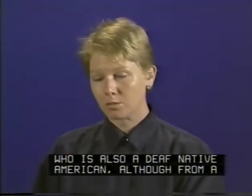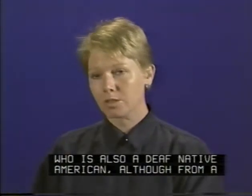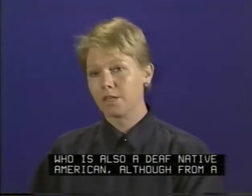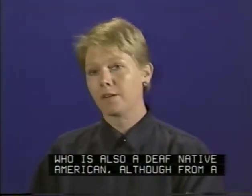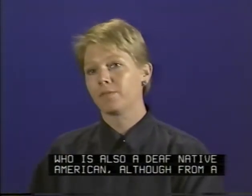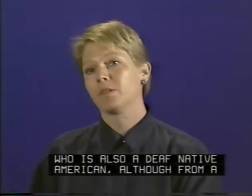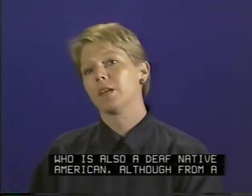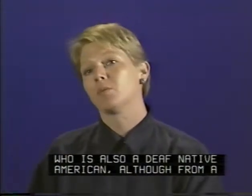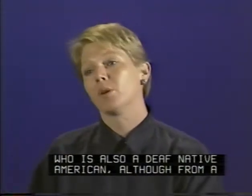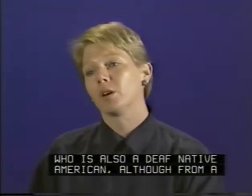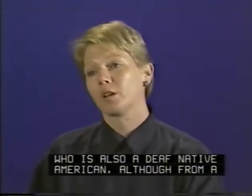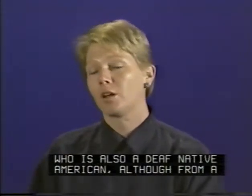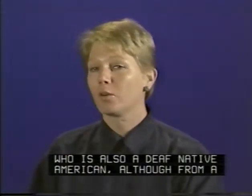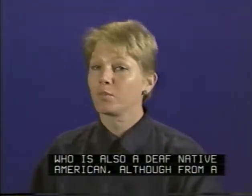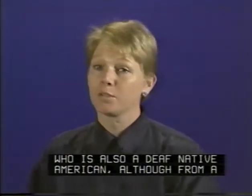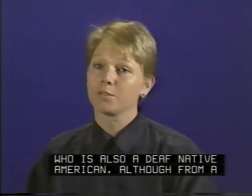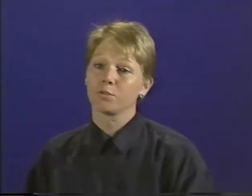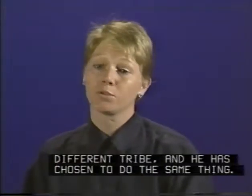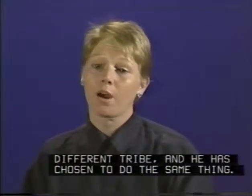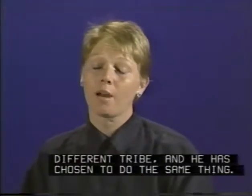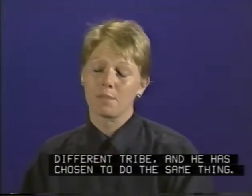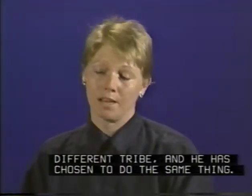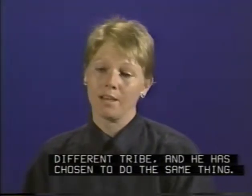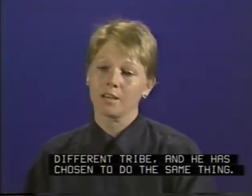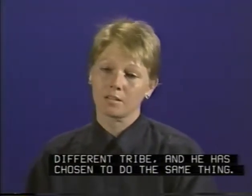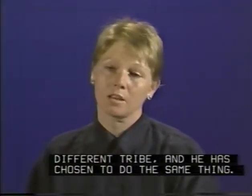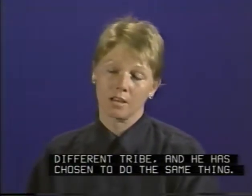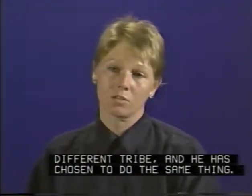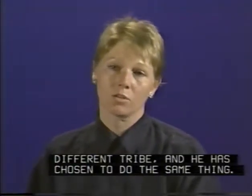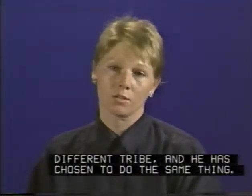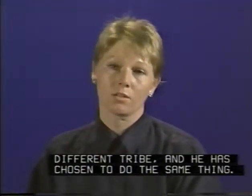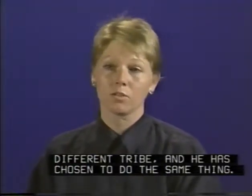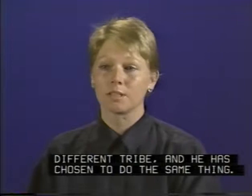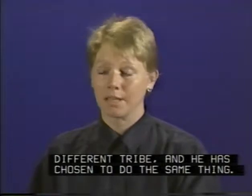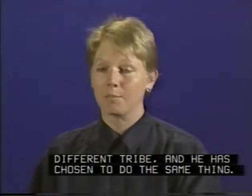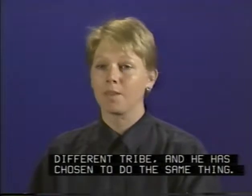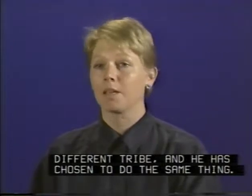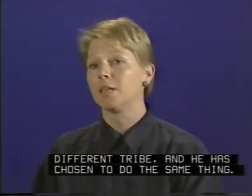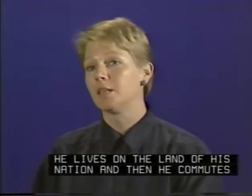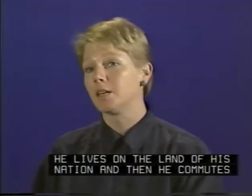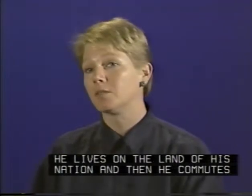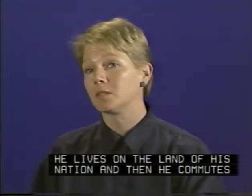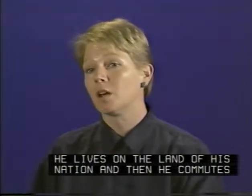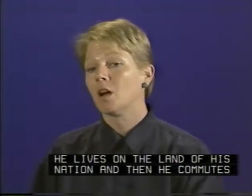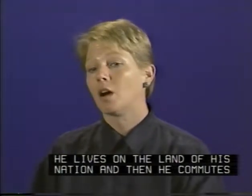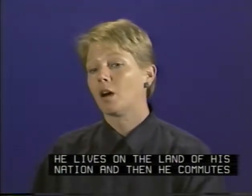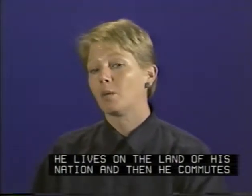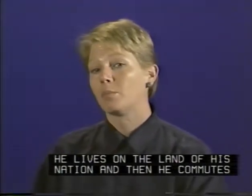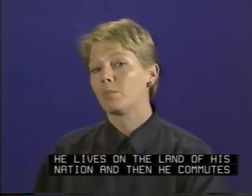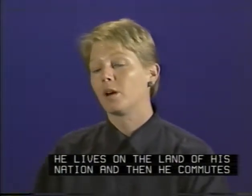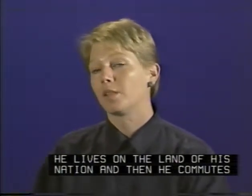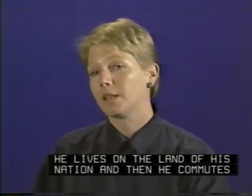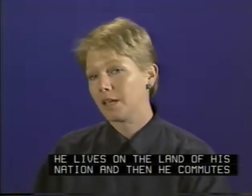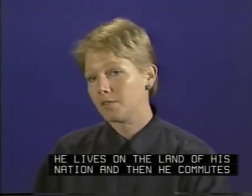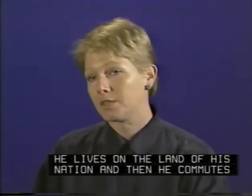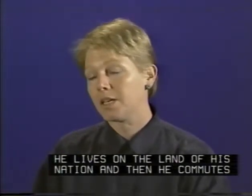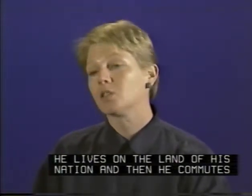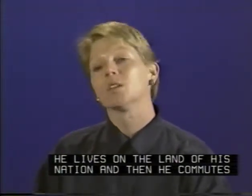a deaf Native American, although from a different tribe, and he has chosen to do the same thing. He lives on the land of his nation, and then